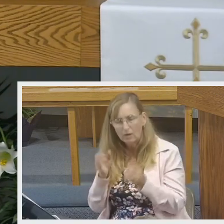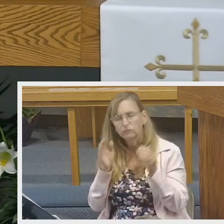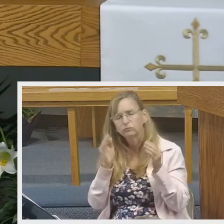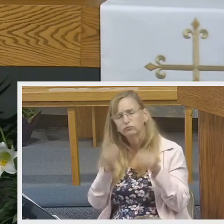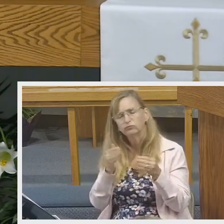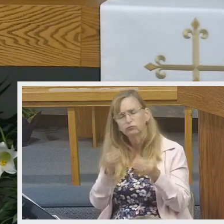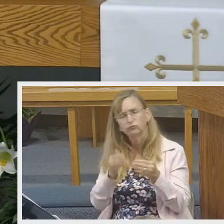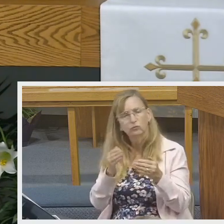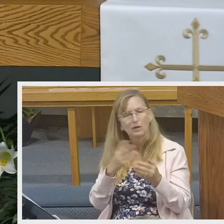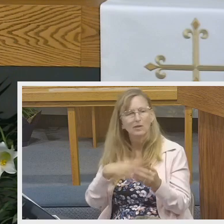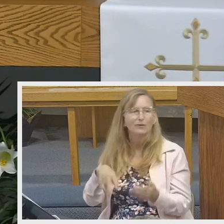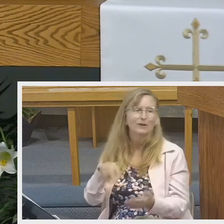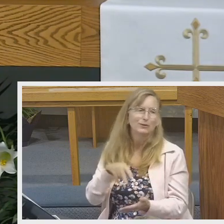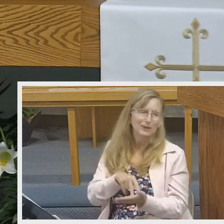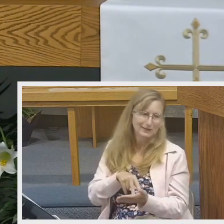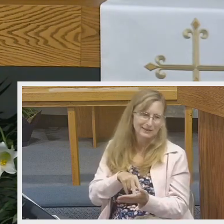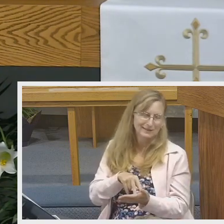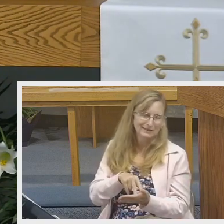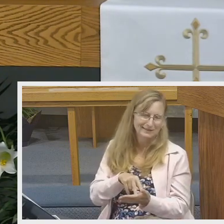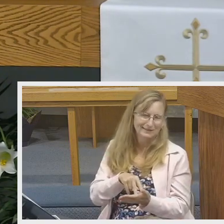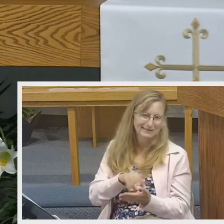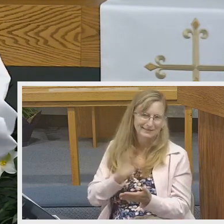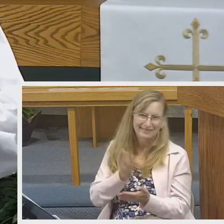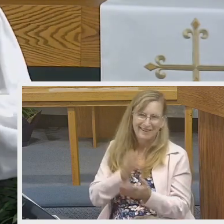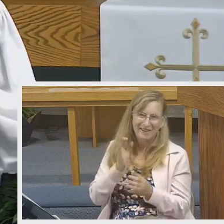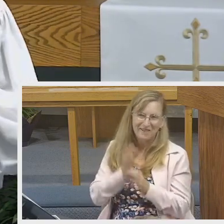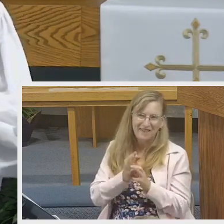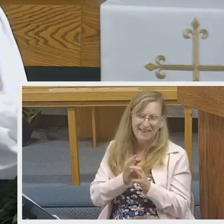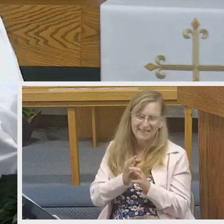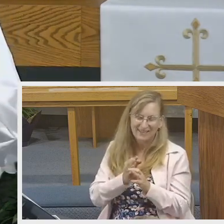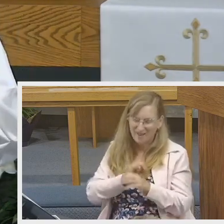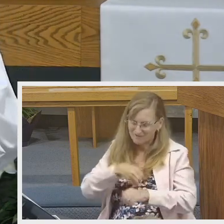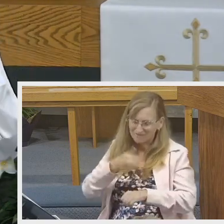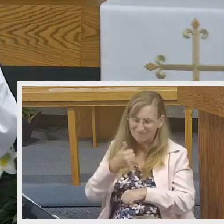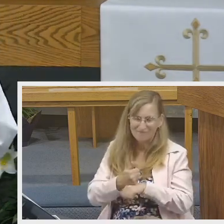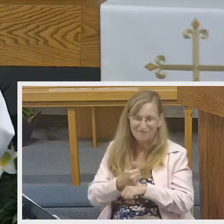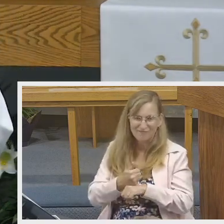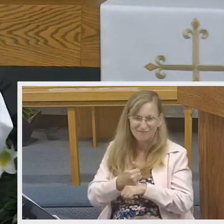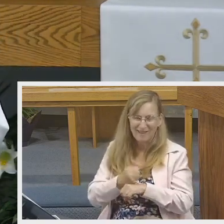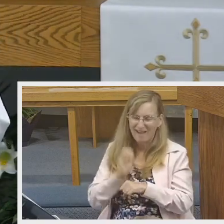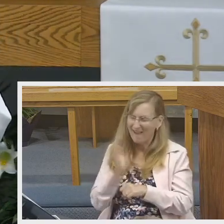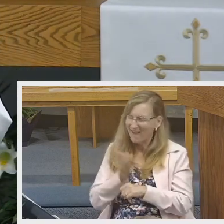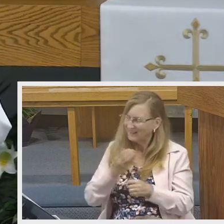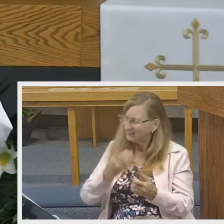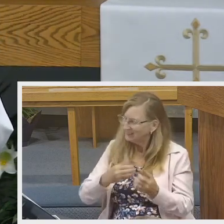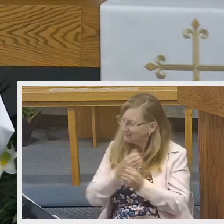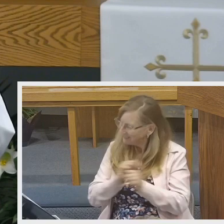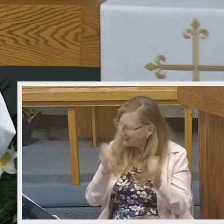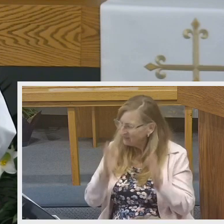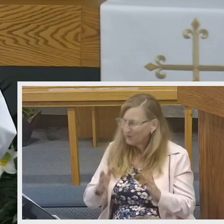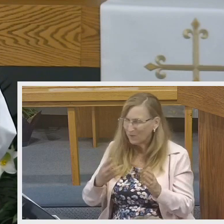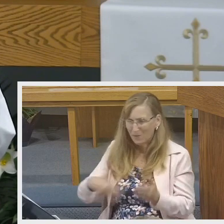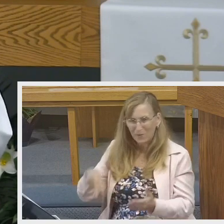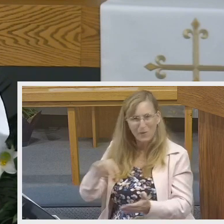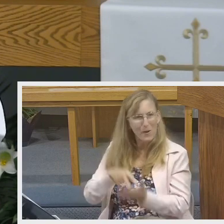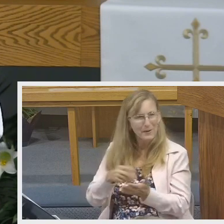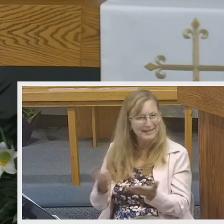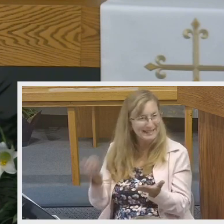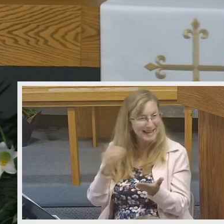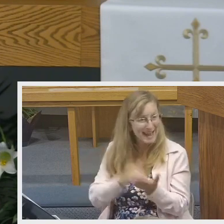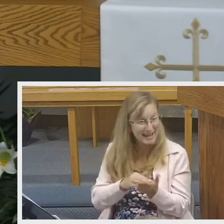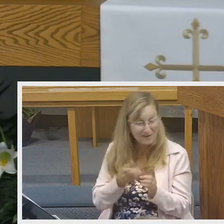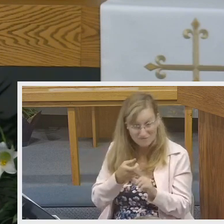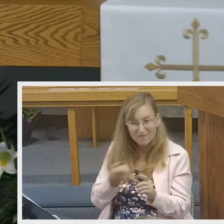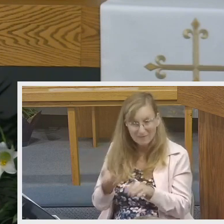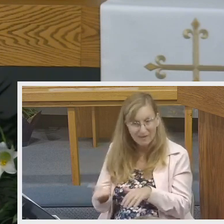resurrection. Our Christian faith is founded on the fact that our Savior rose again from the dead as